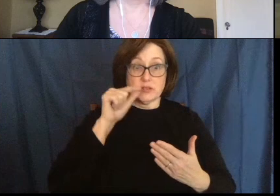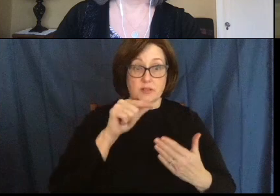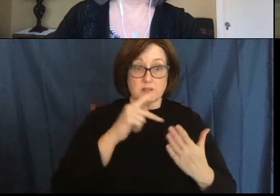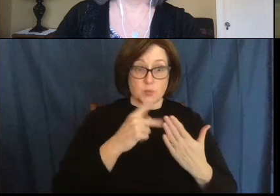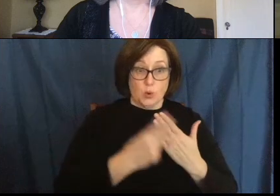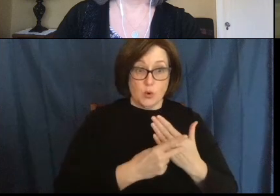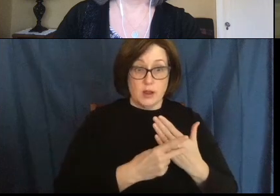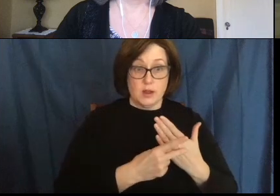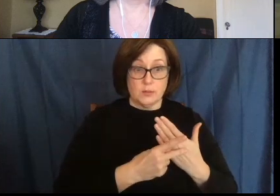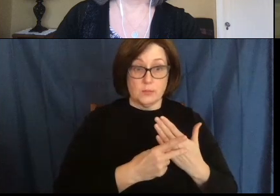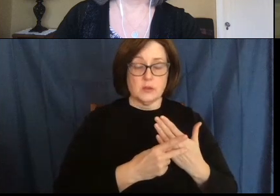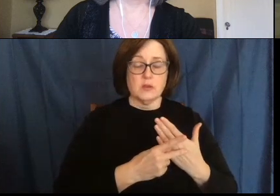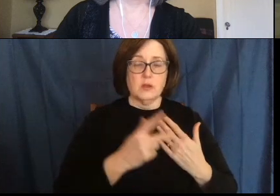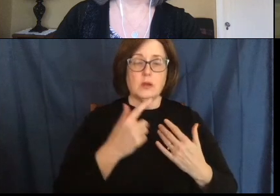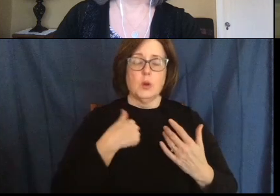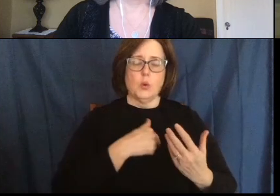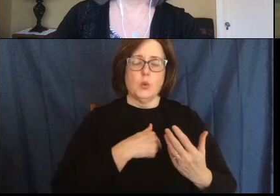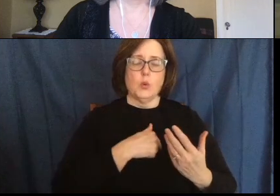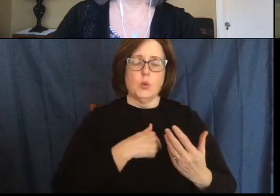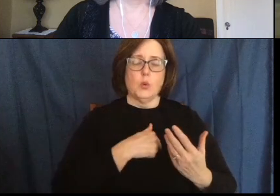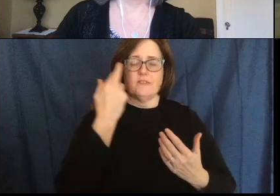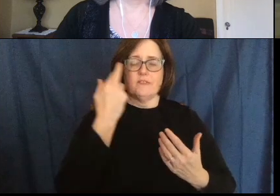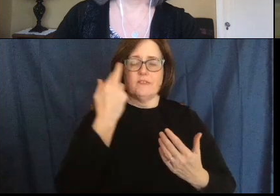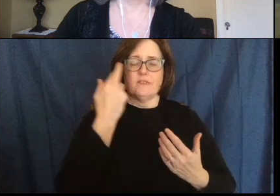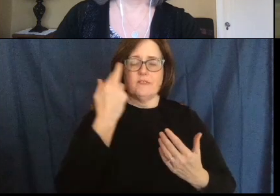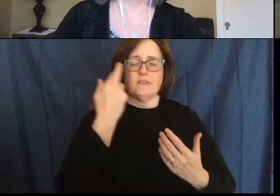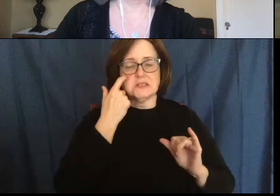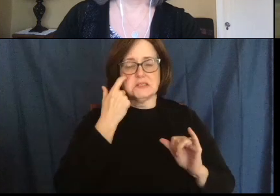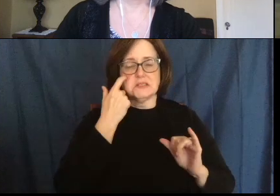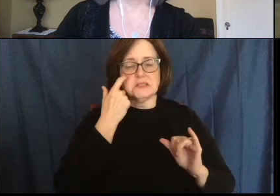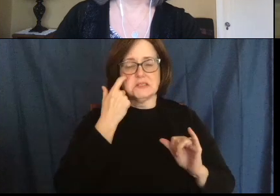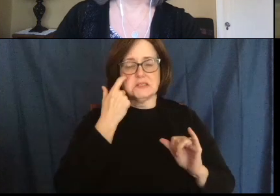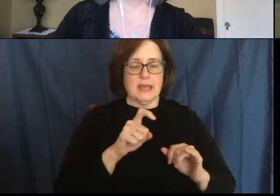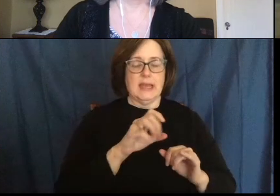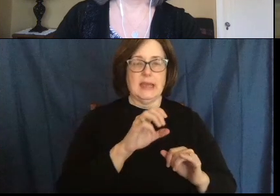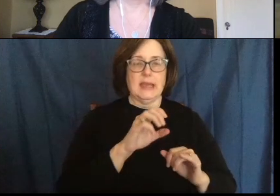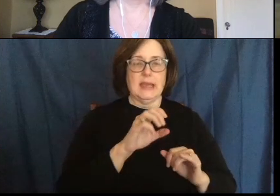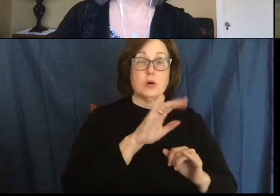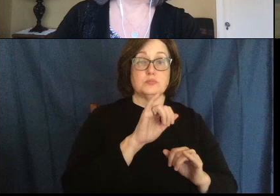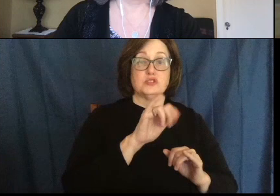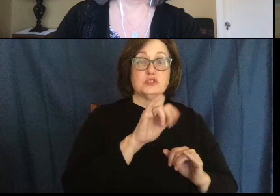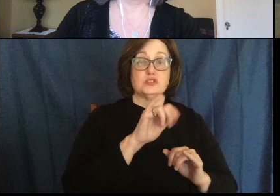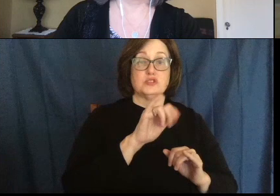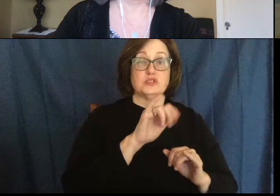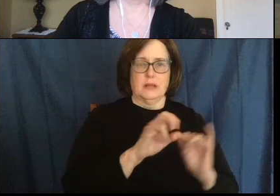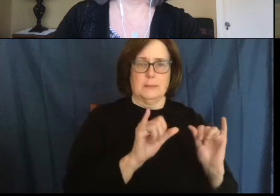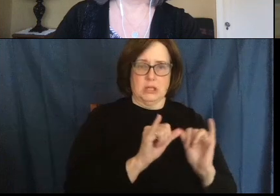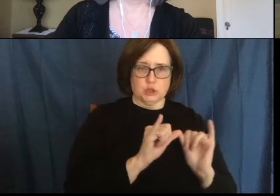we need to set specific objectives and measure them progressively, depending on the level